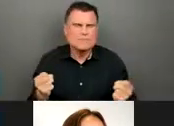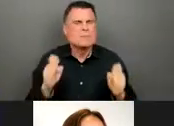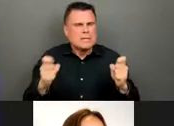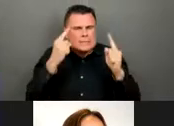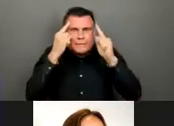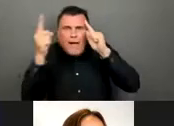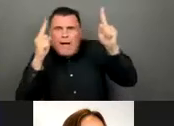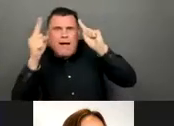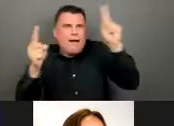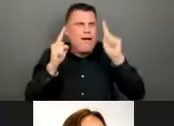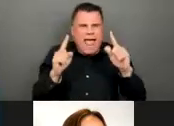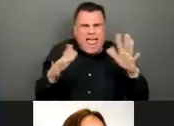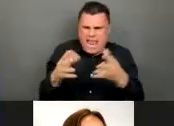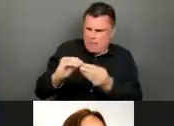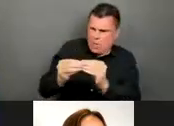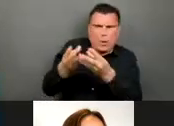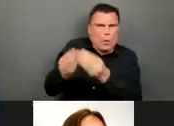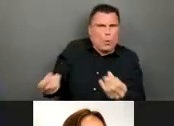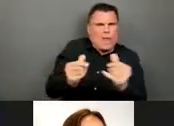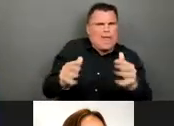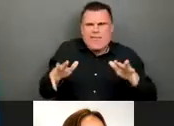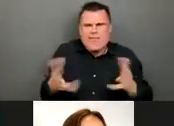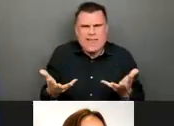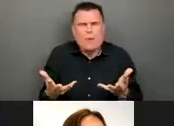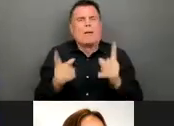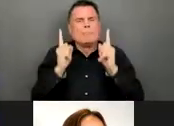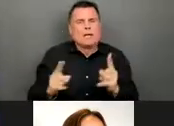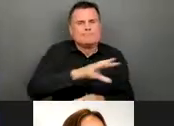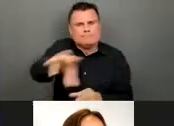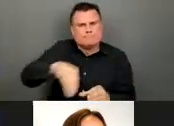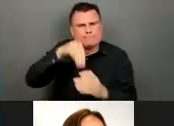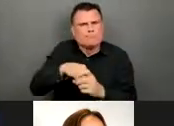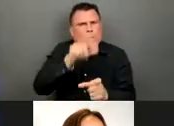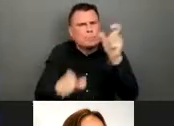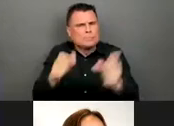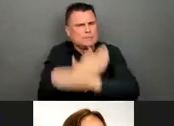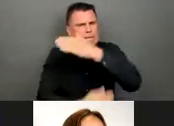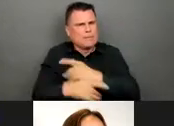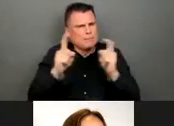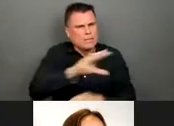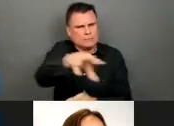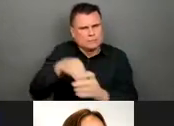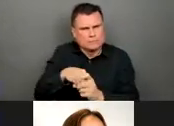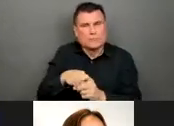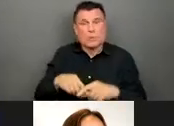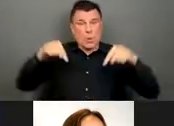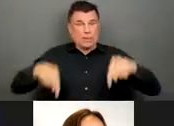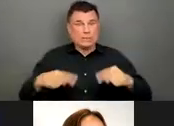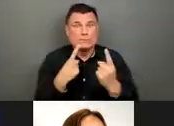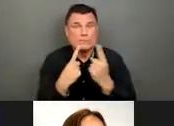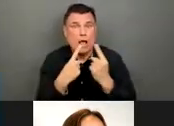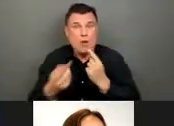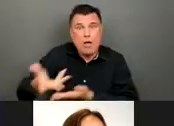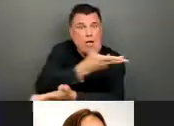persons with disabilities are imperative. During this development dialogue, we will discuss